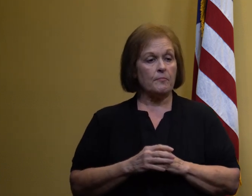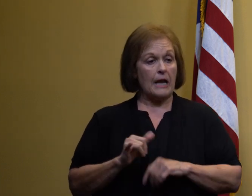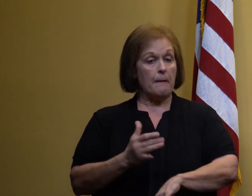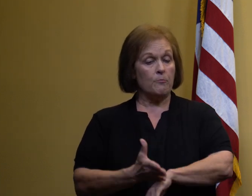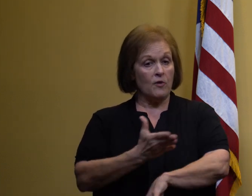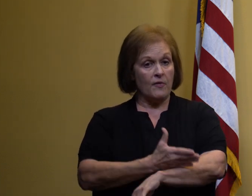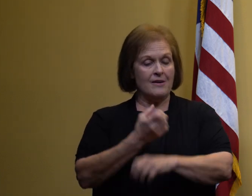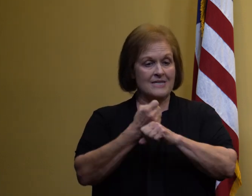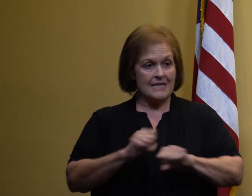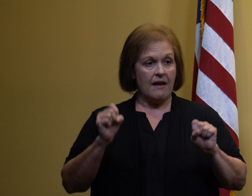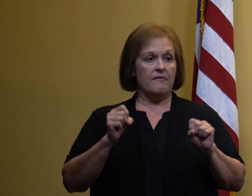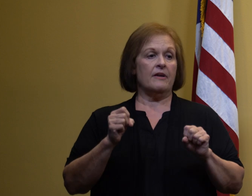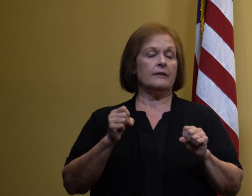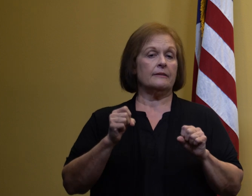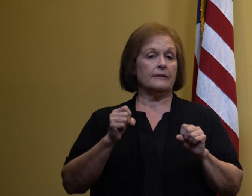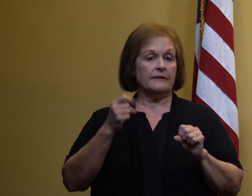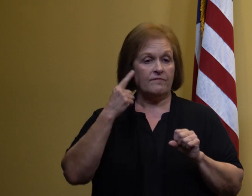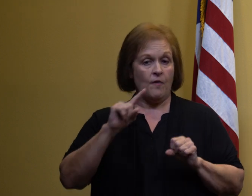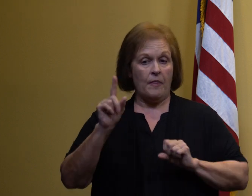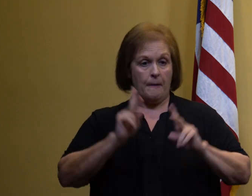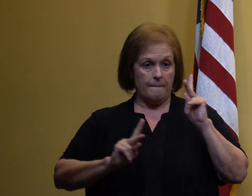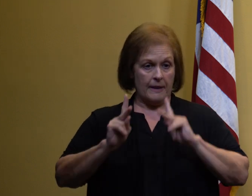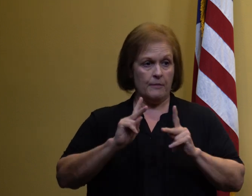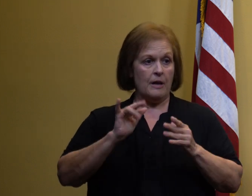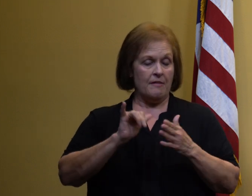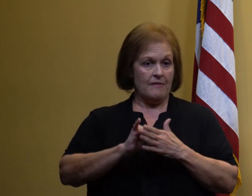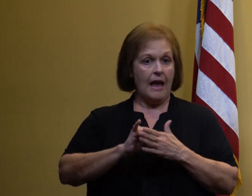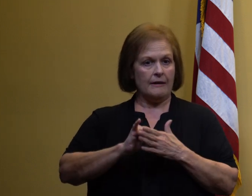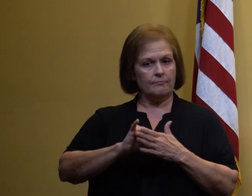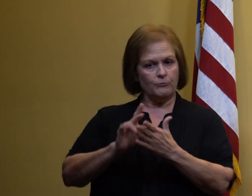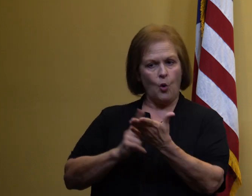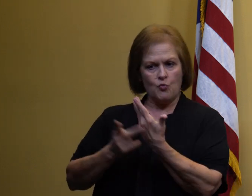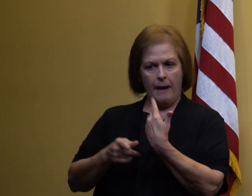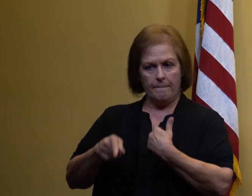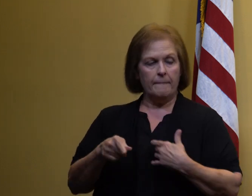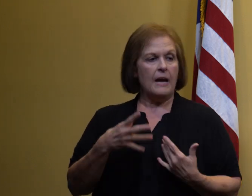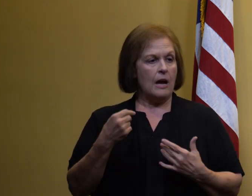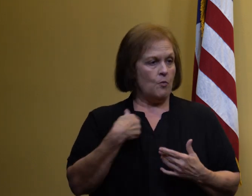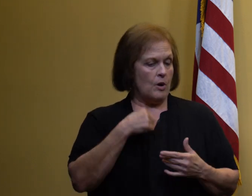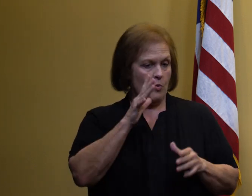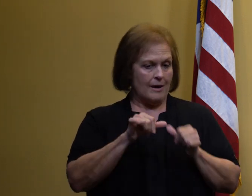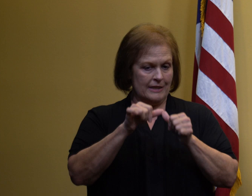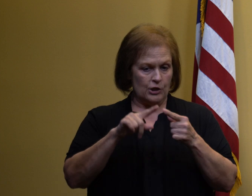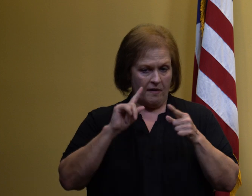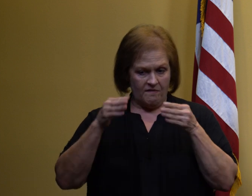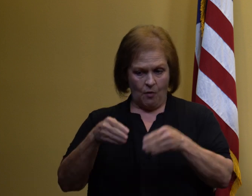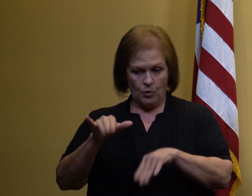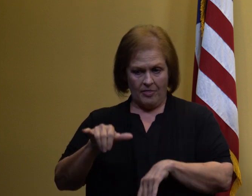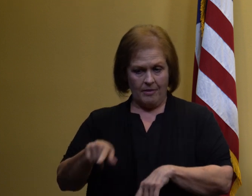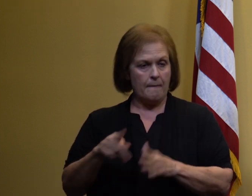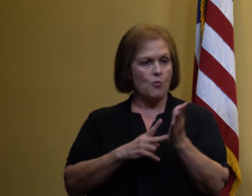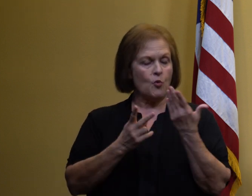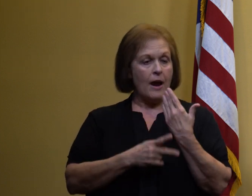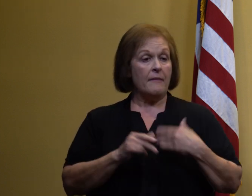improving the safety and well-being of our citizens through that holistic lens is something, again, that we'll continue to focus on.